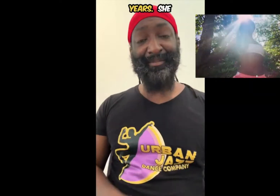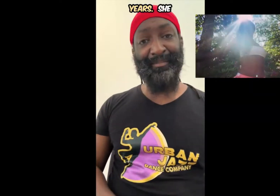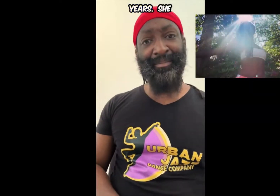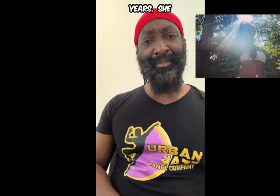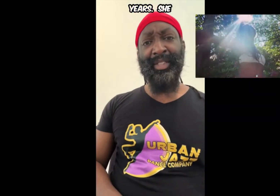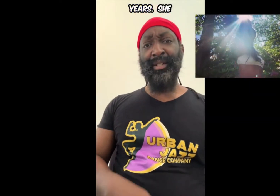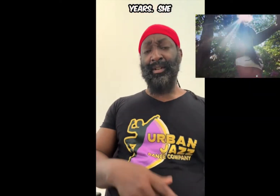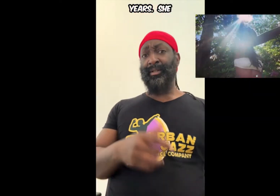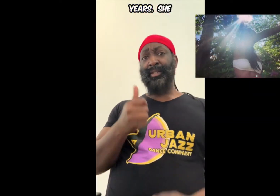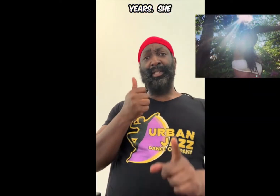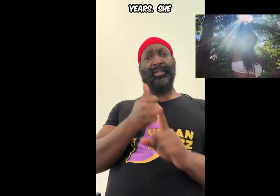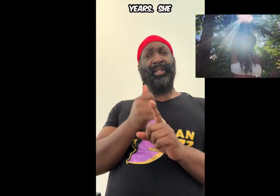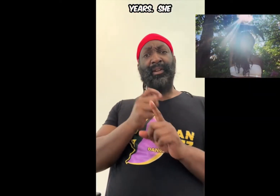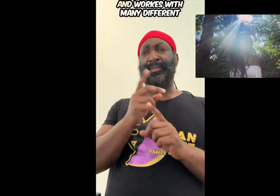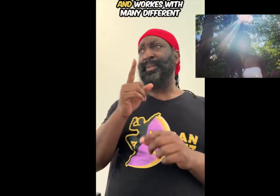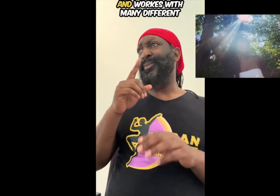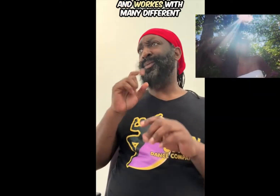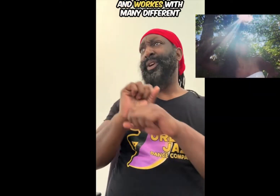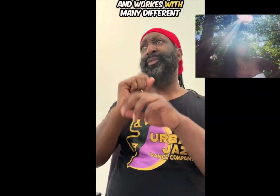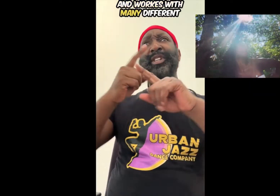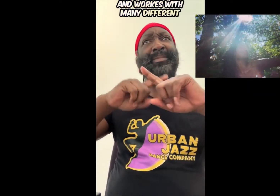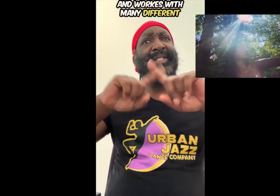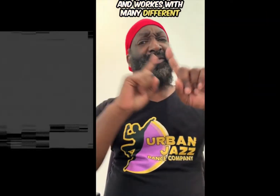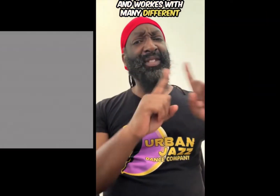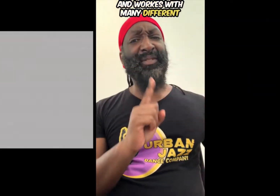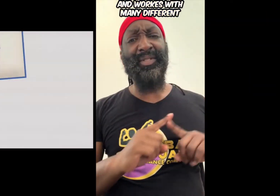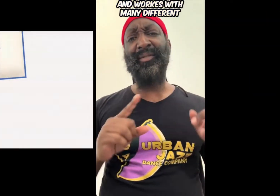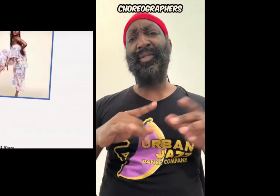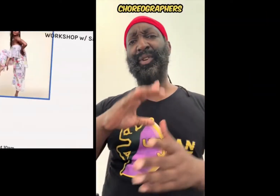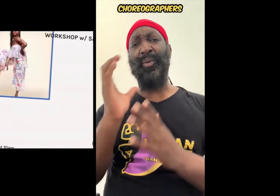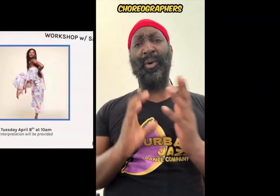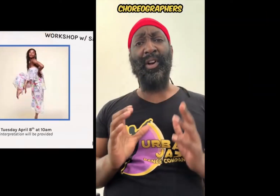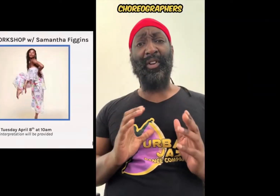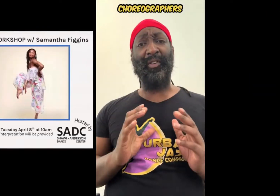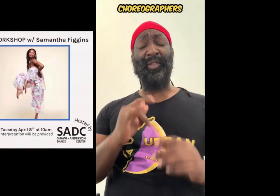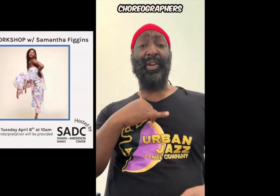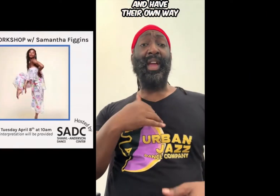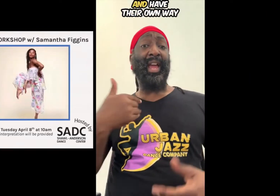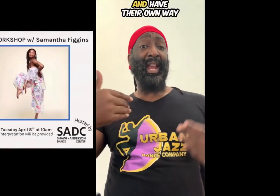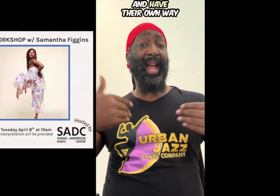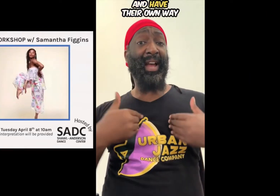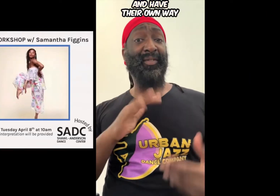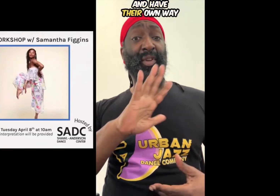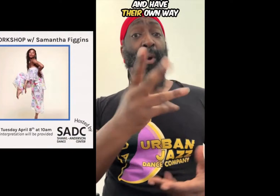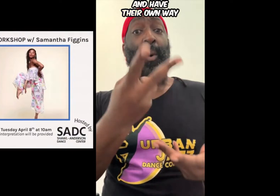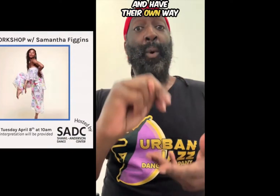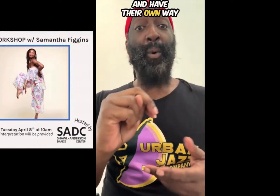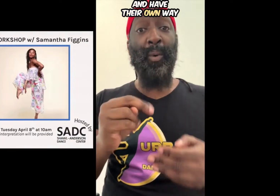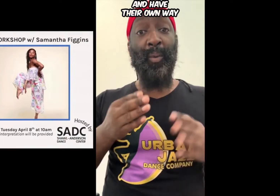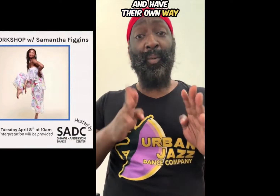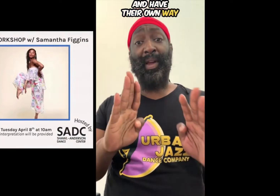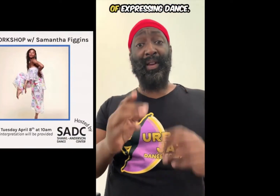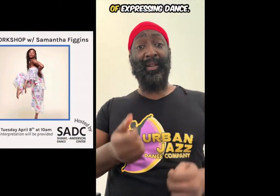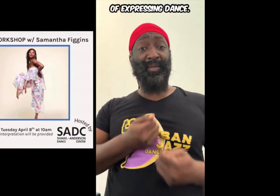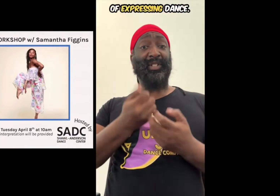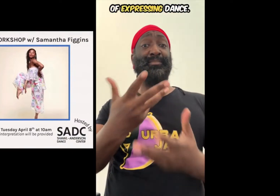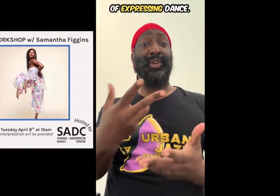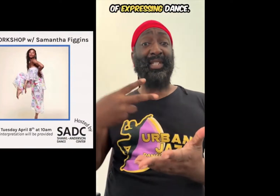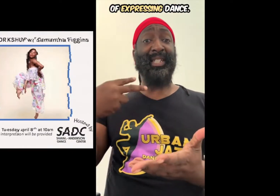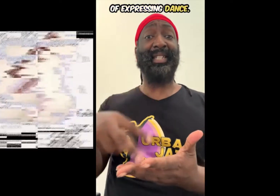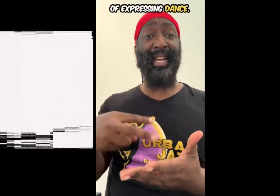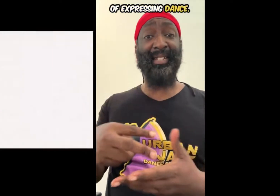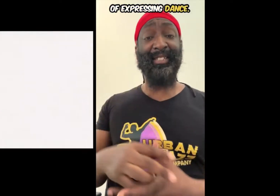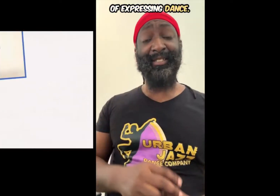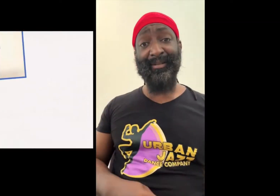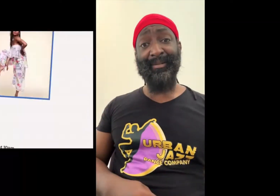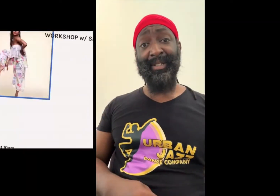years. Herself and work with different choreographers and have their own way of